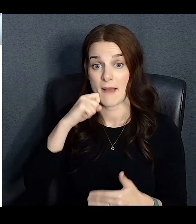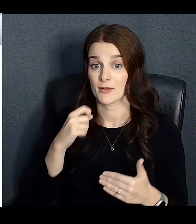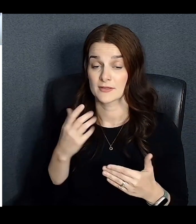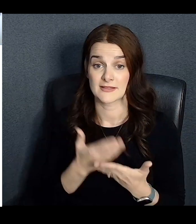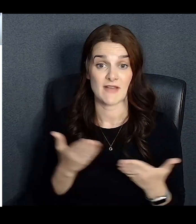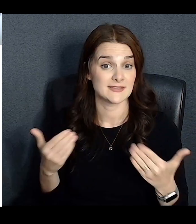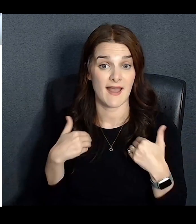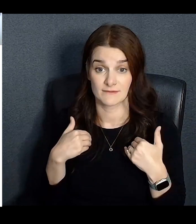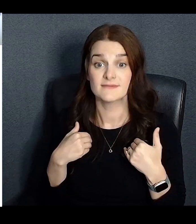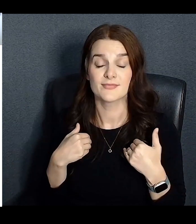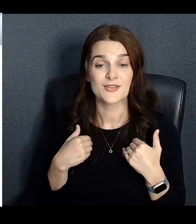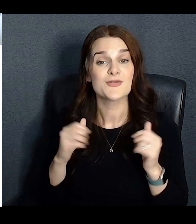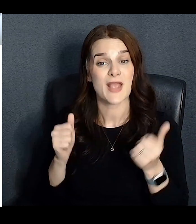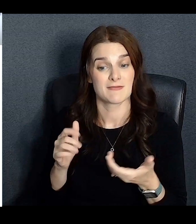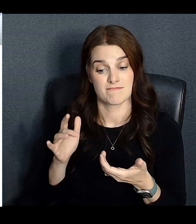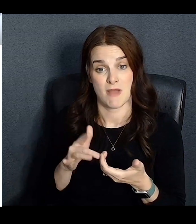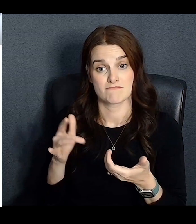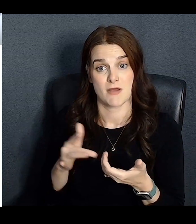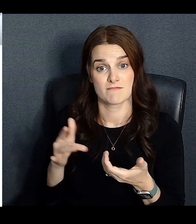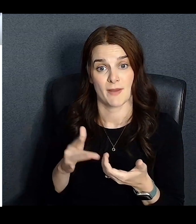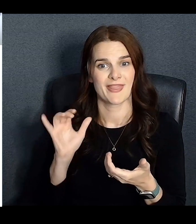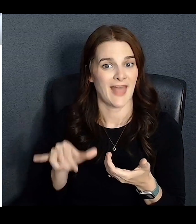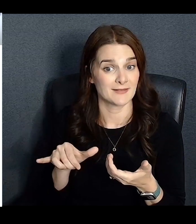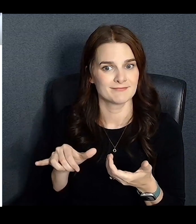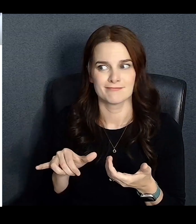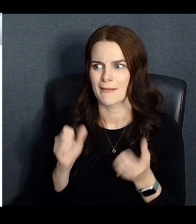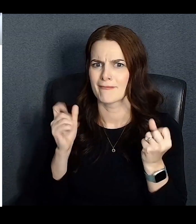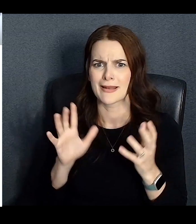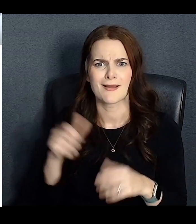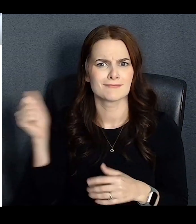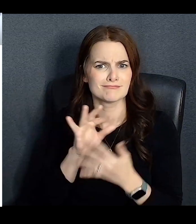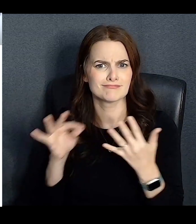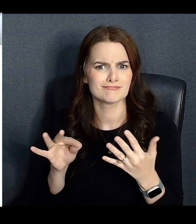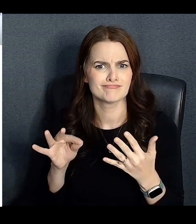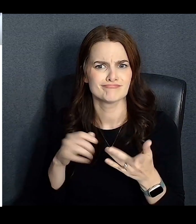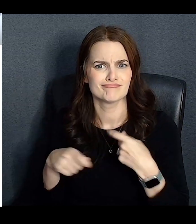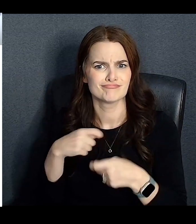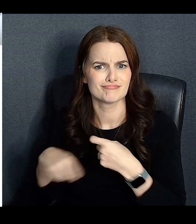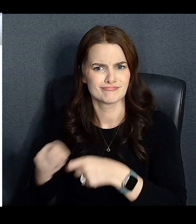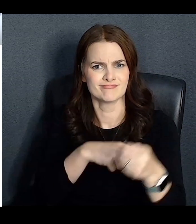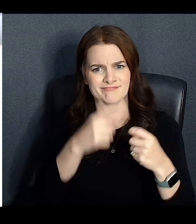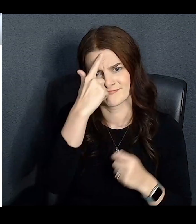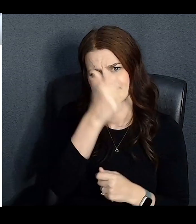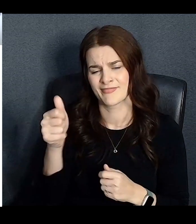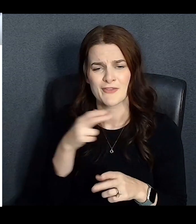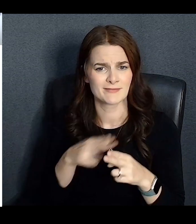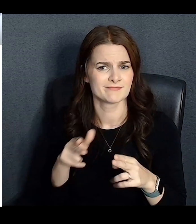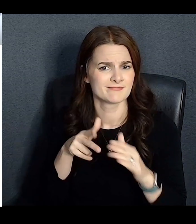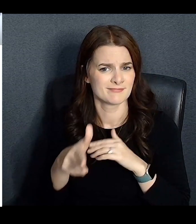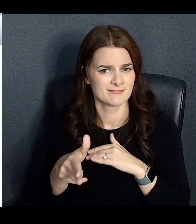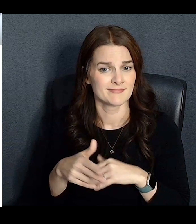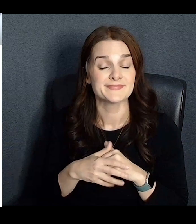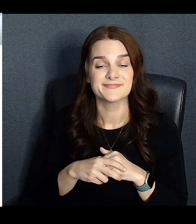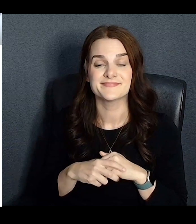devices. So you can do that with your triple click, but there's many other things you could use that triple click for in that accessibility